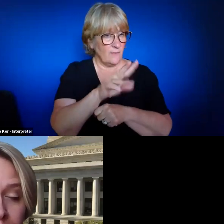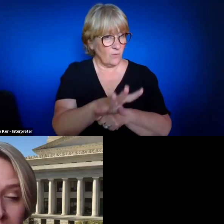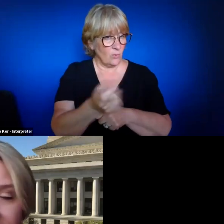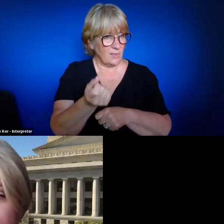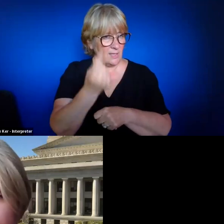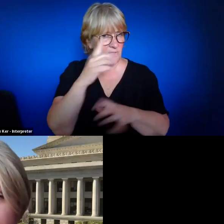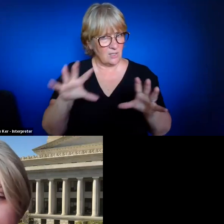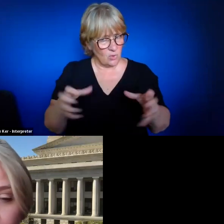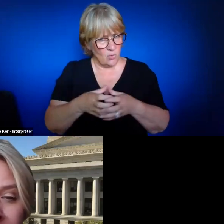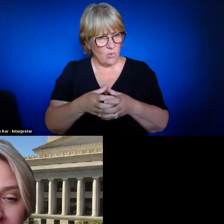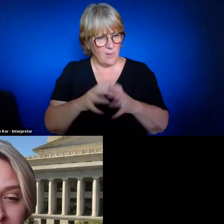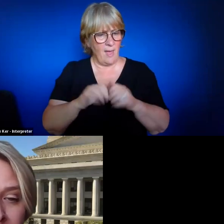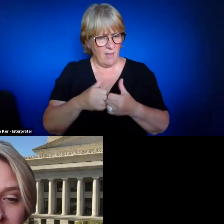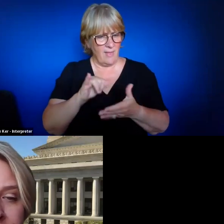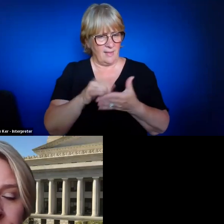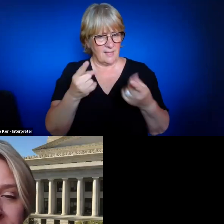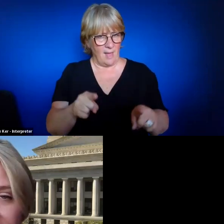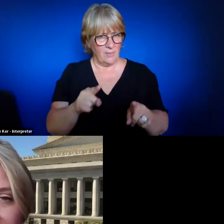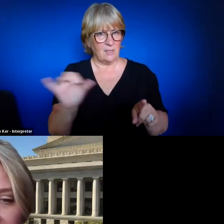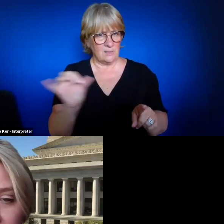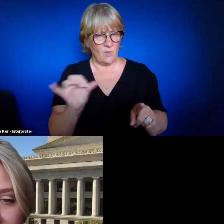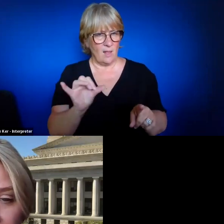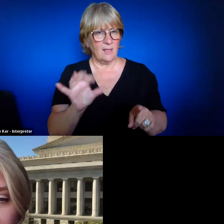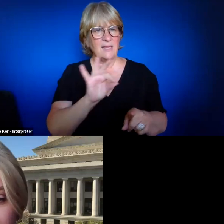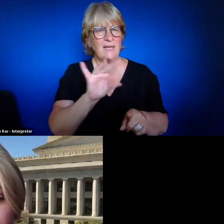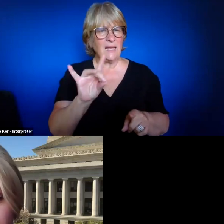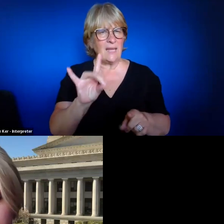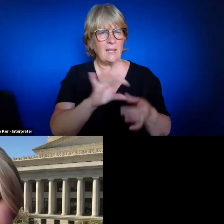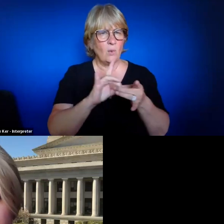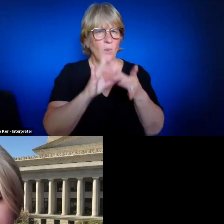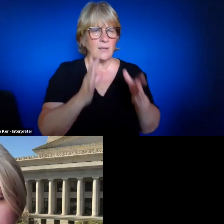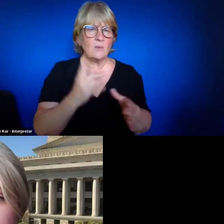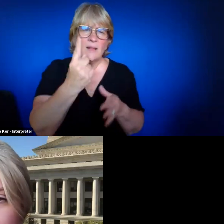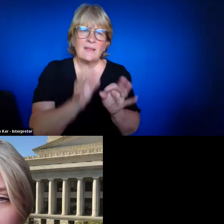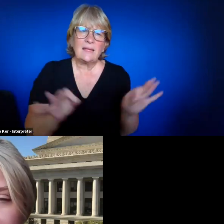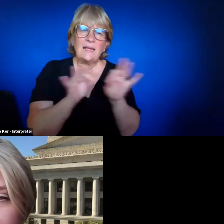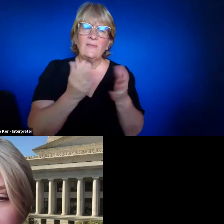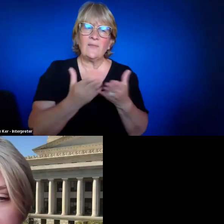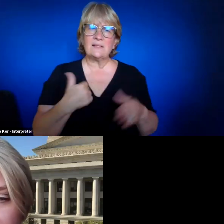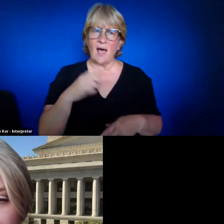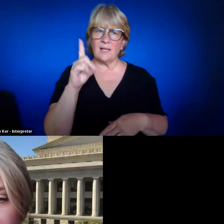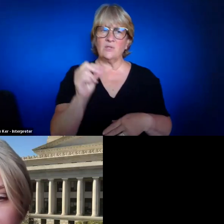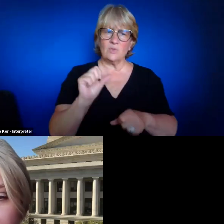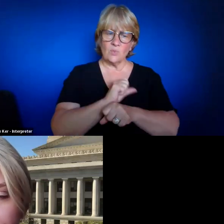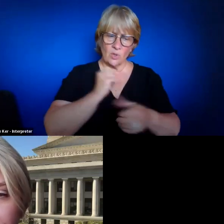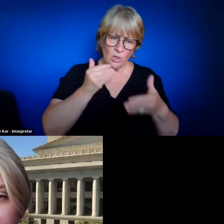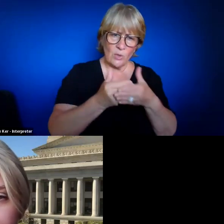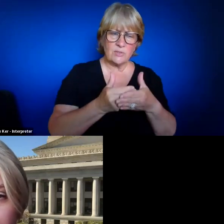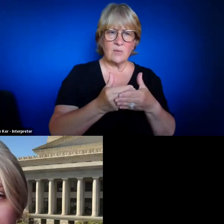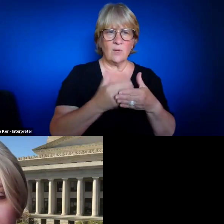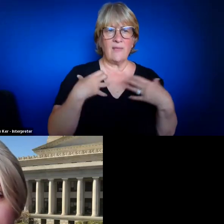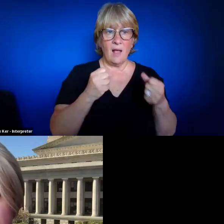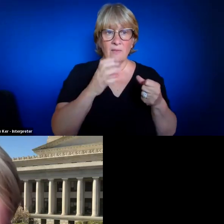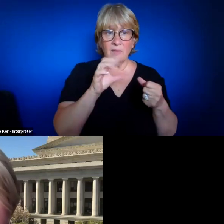as a group how that's happening as well. And so as 988 coordinator, one of the key things that I do is work really closely with Healthcare Authority